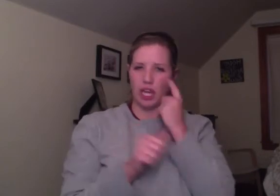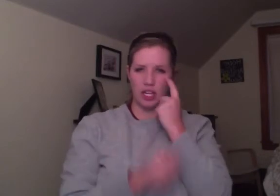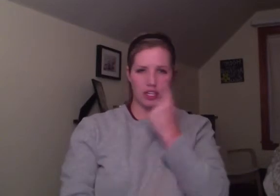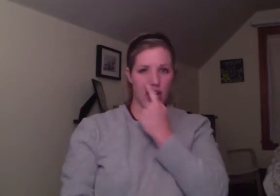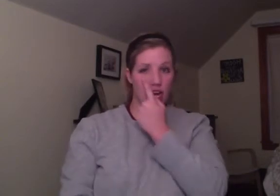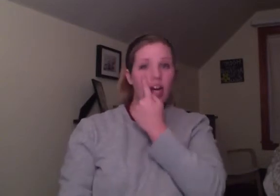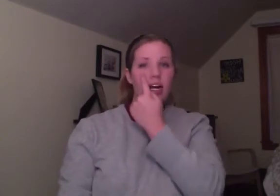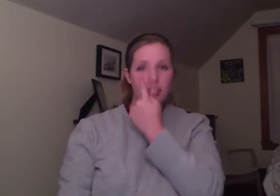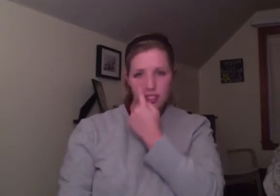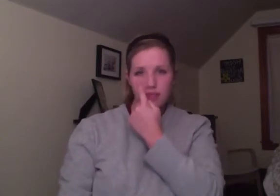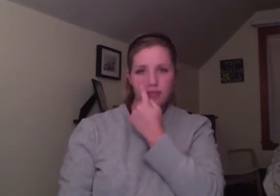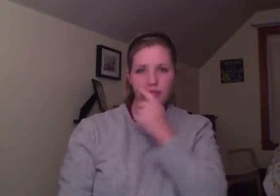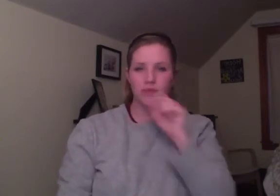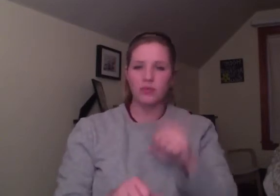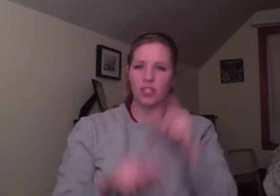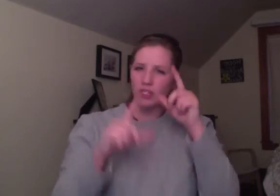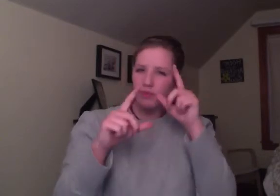I can capture that, and that's really what I like.